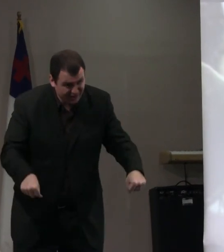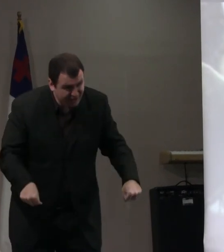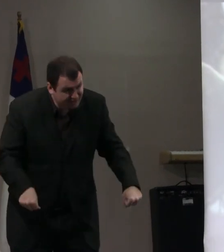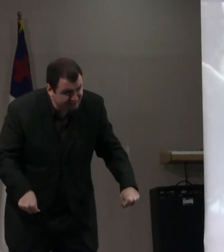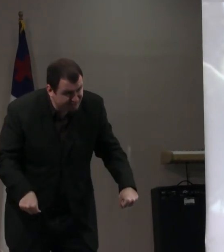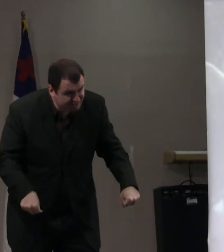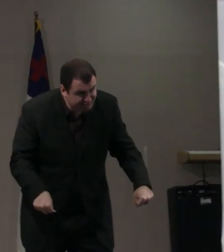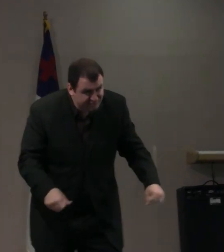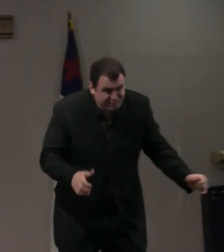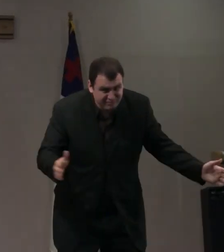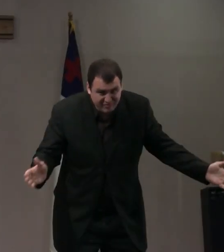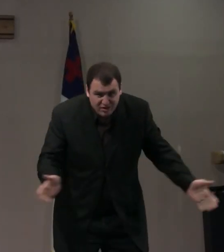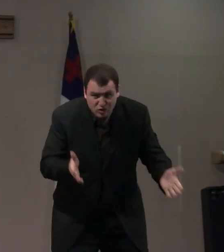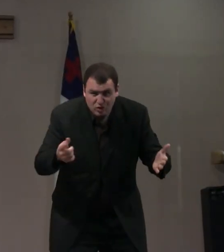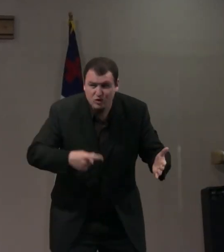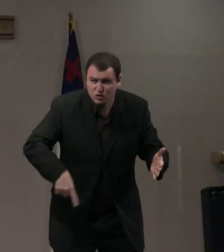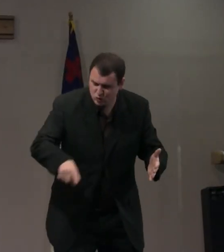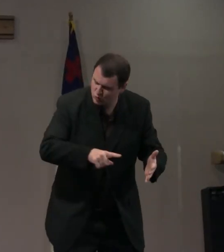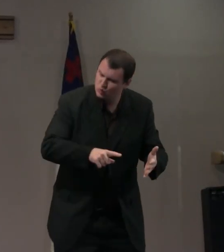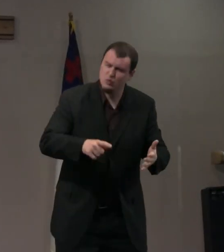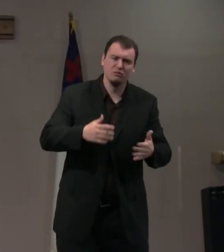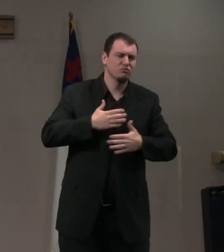Yes, we can. I encourage you